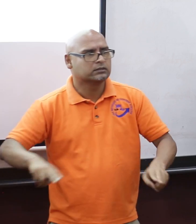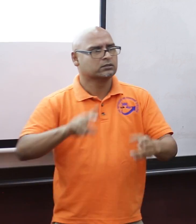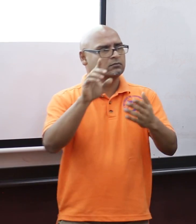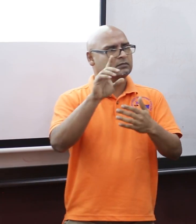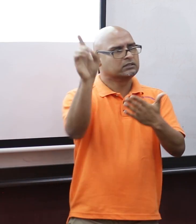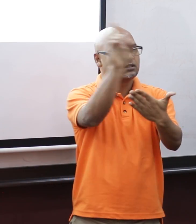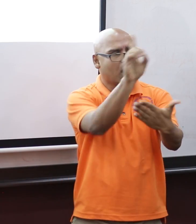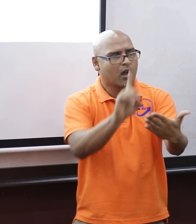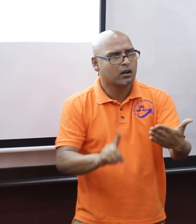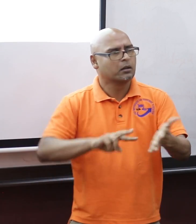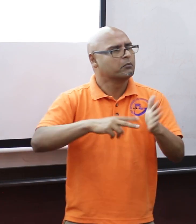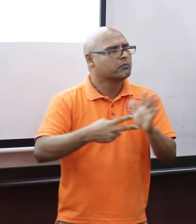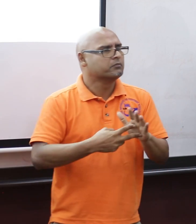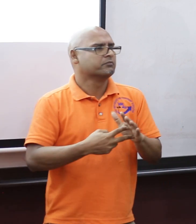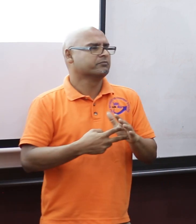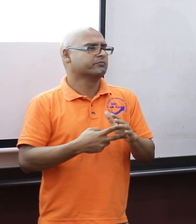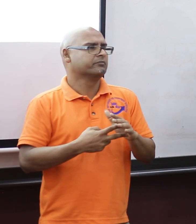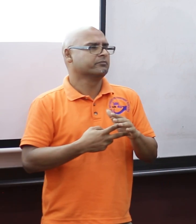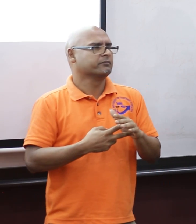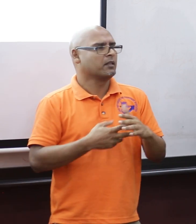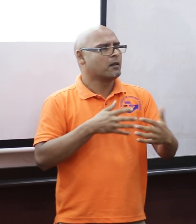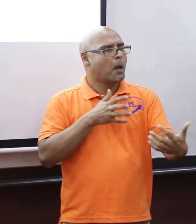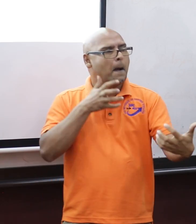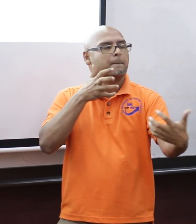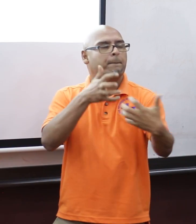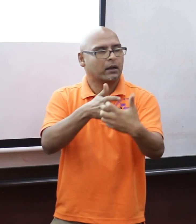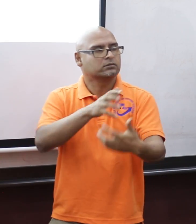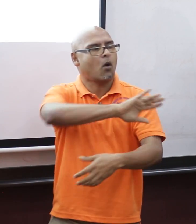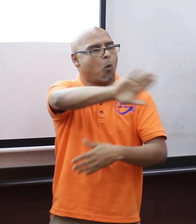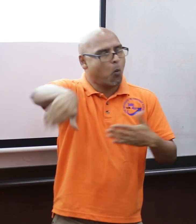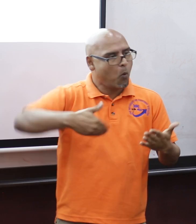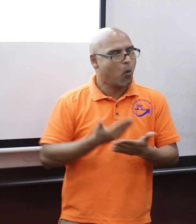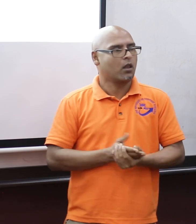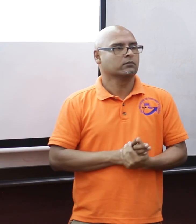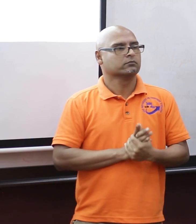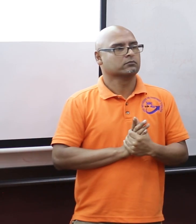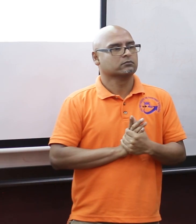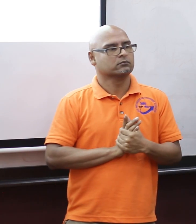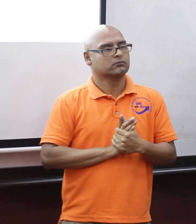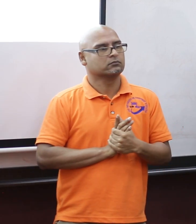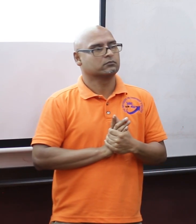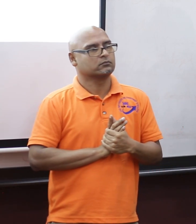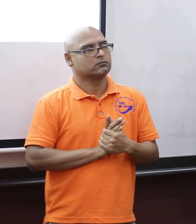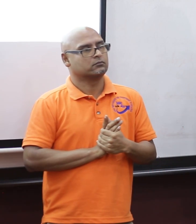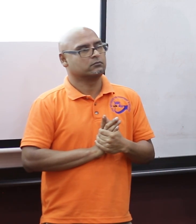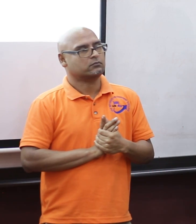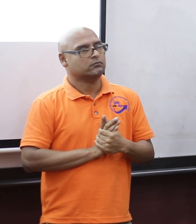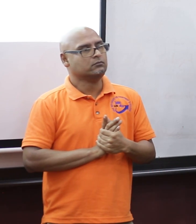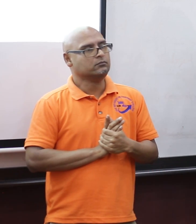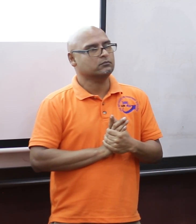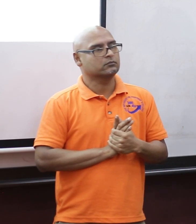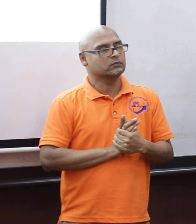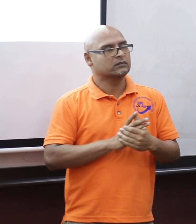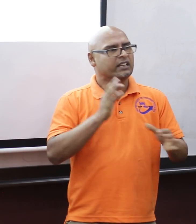infrastructure. Universal design caters for all. It is not a thought after. When we're planning